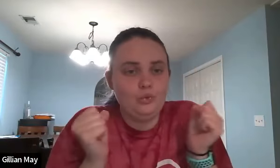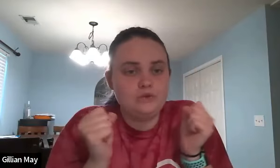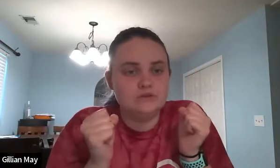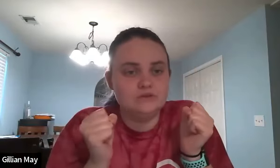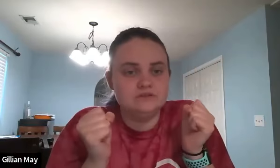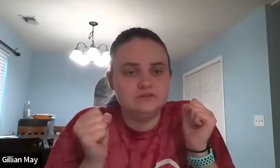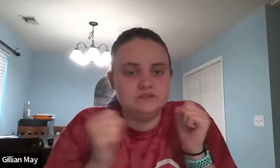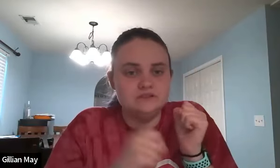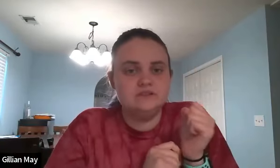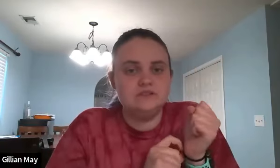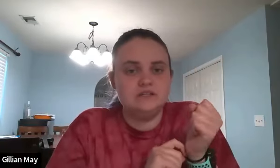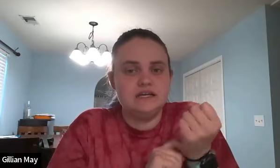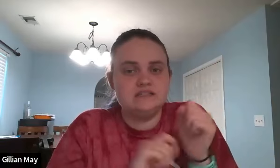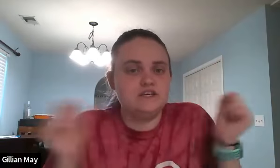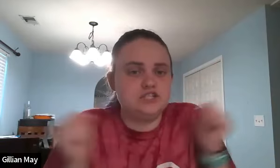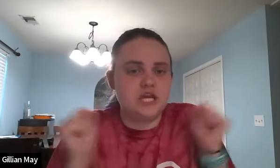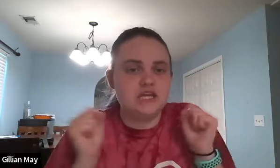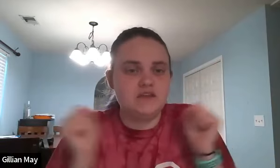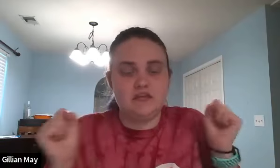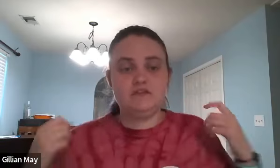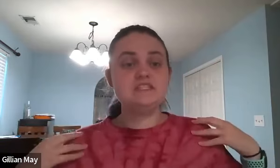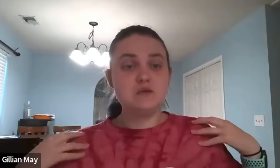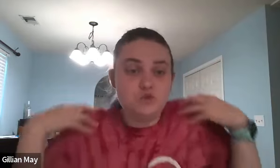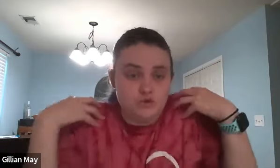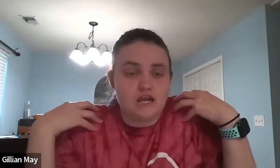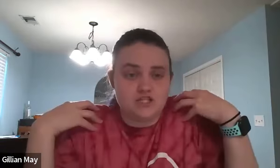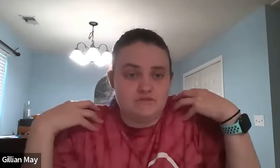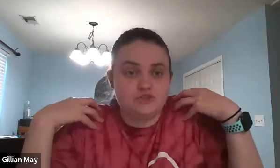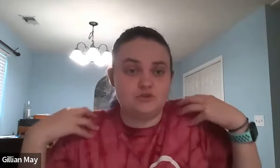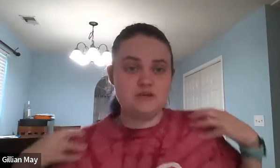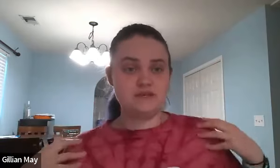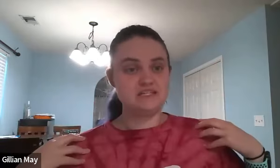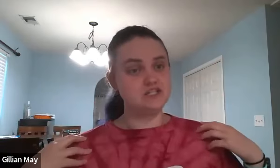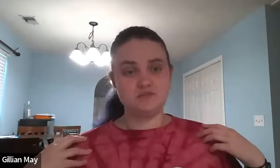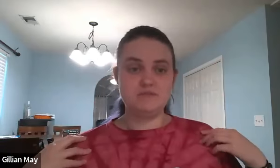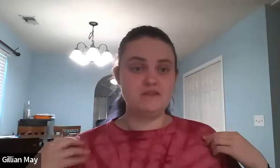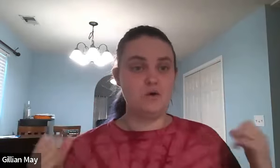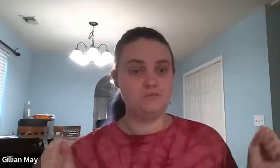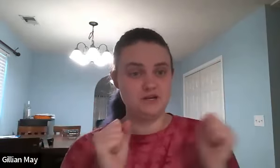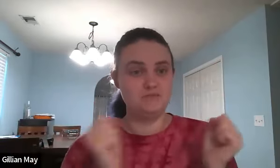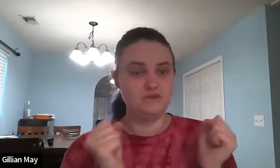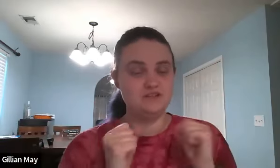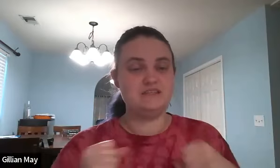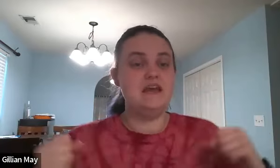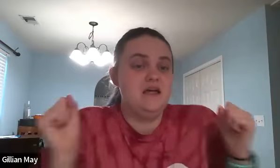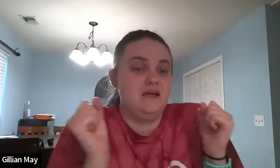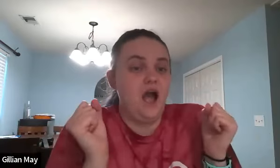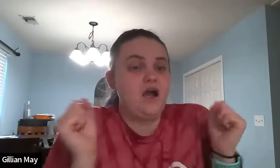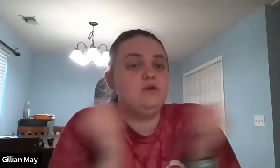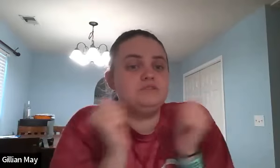cold. It's like you're shaking, and like this time you would actually have your shoulders up. Like it's not just me being like, oh, I'm trying to move it so you can see. Like I would almost